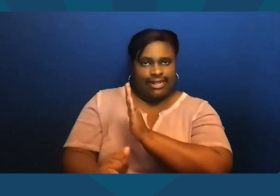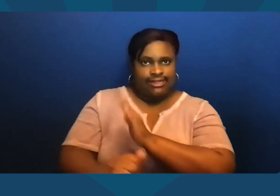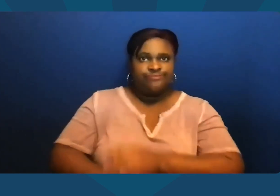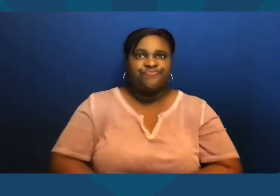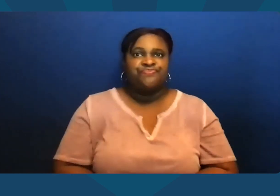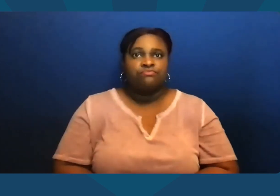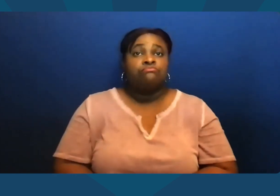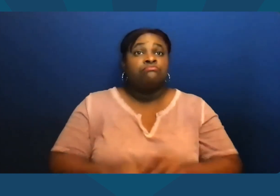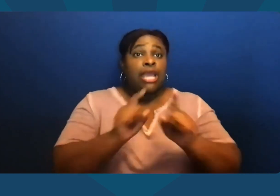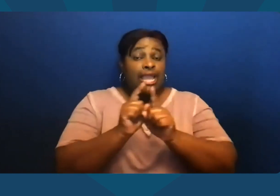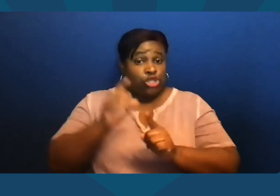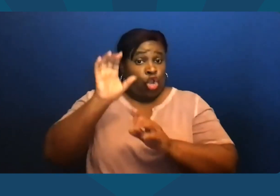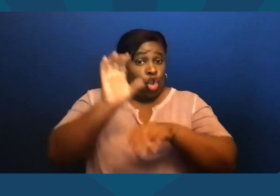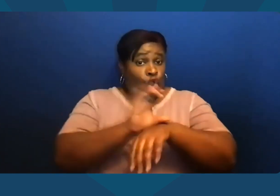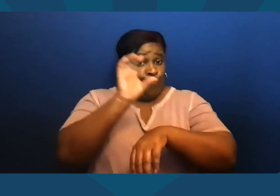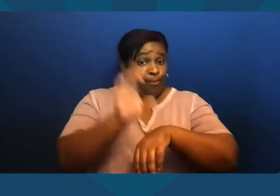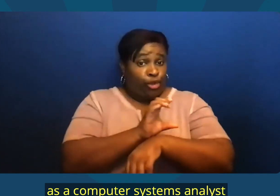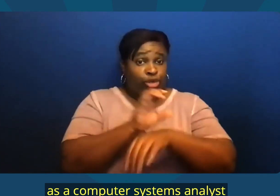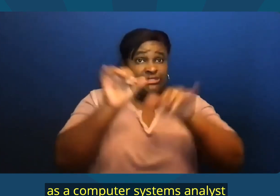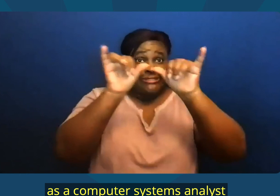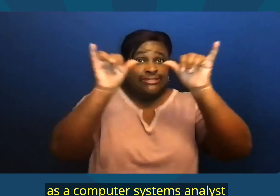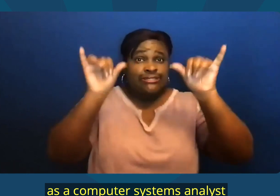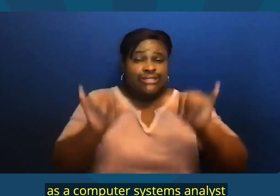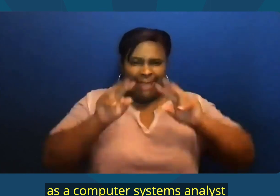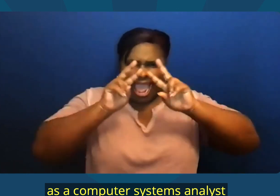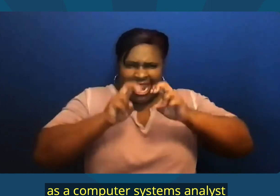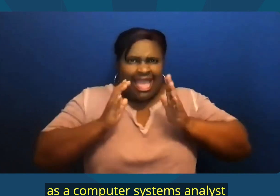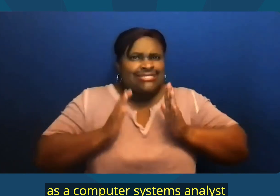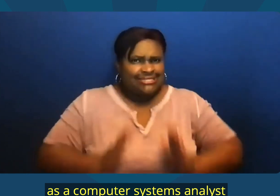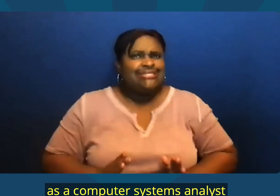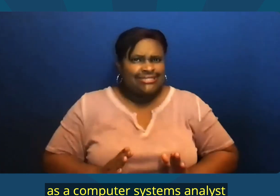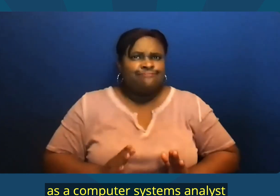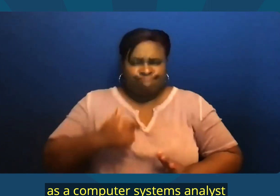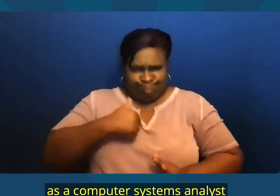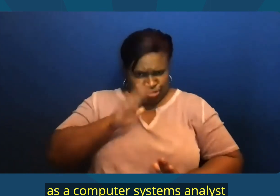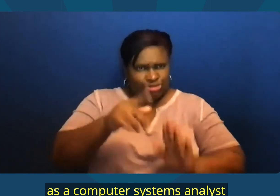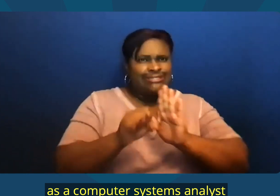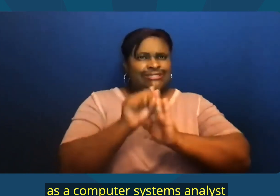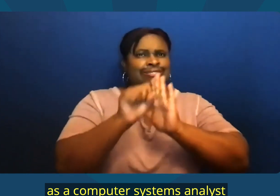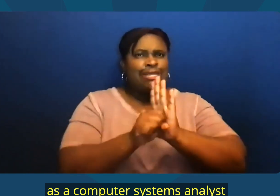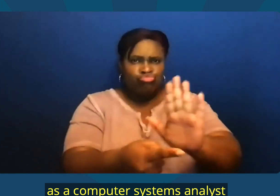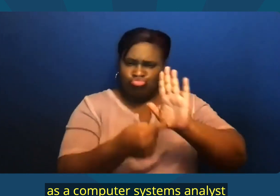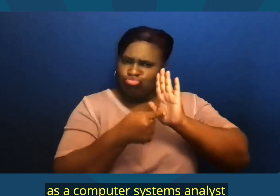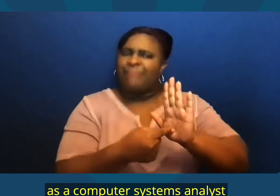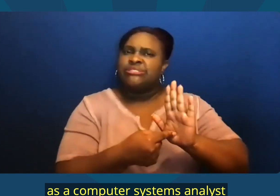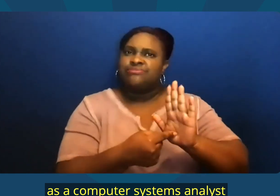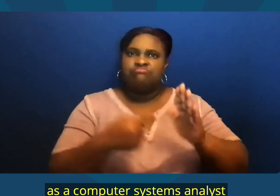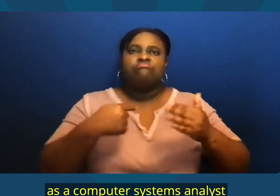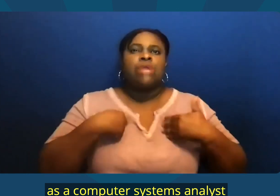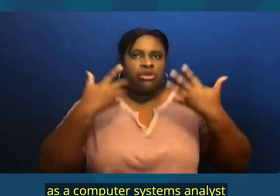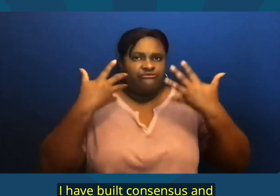Experience and skills. As a computer systems analyst and your state